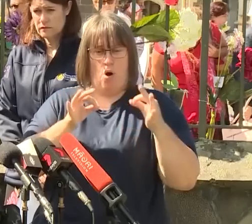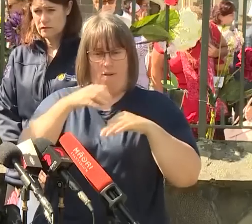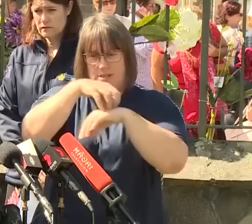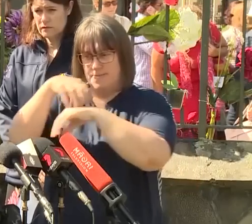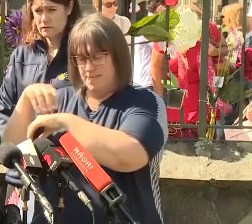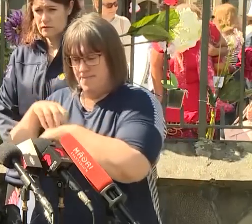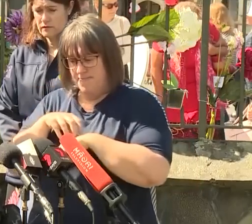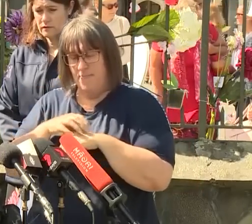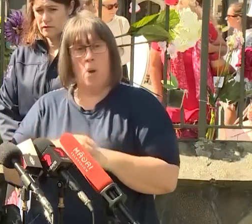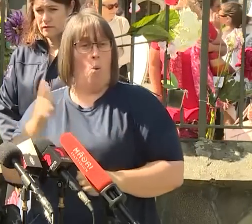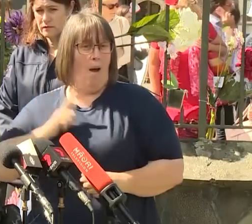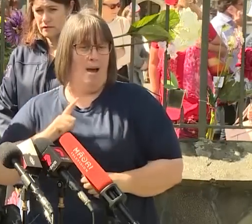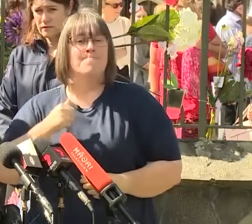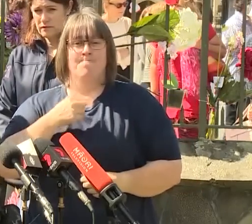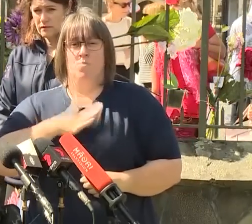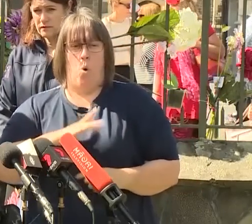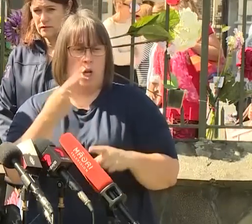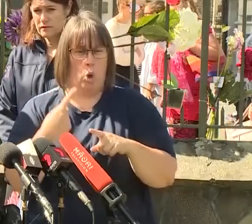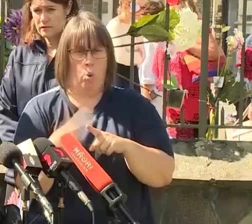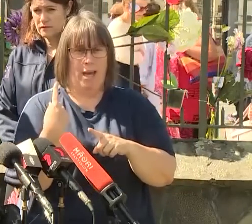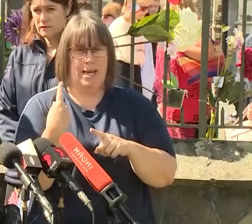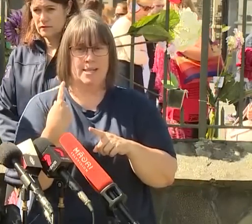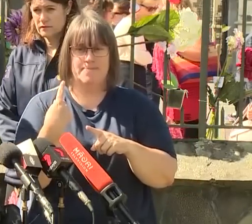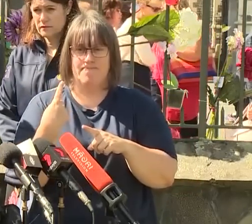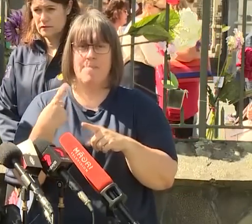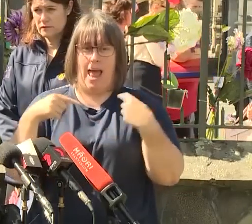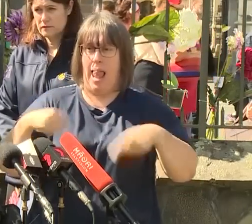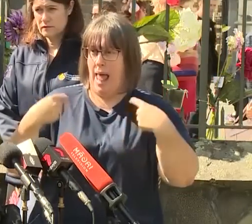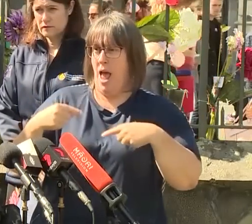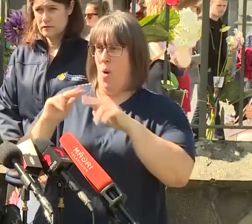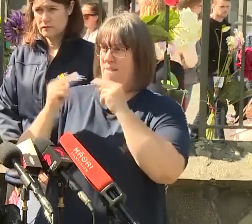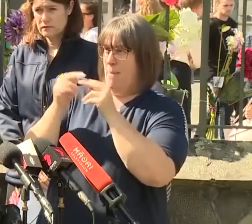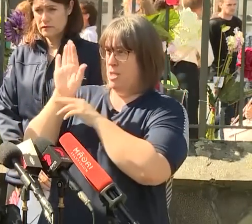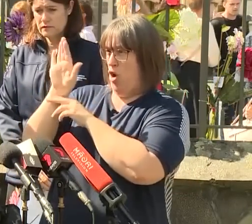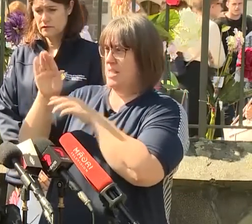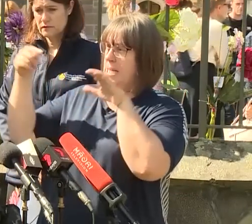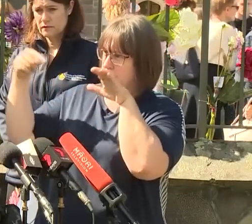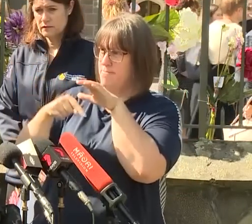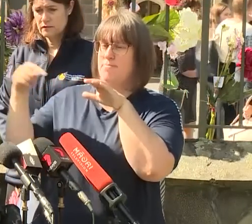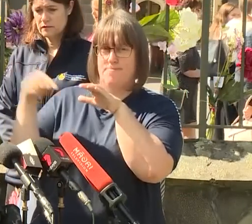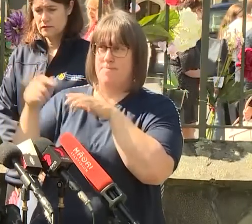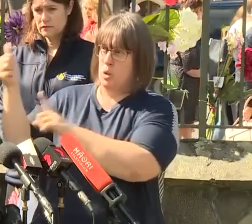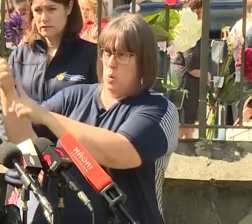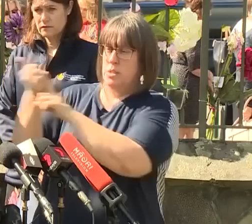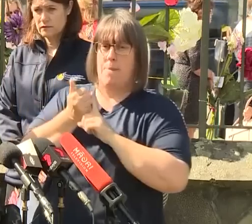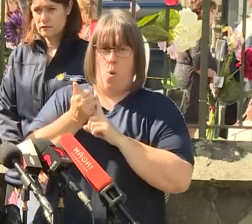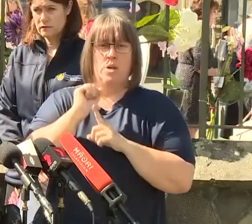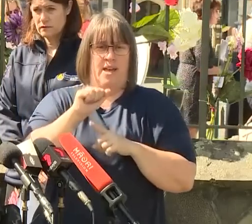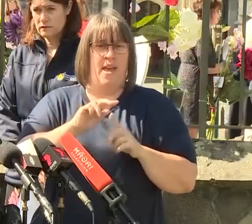that we're able to very quickly facilitate the entry of family into New Zealand to support the